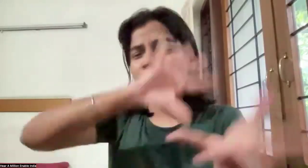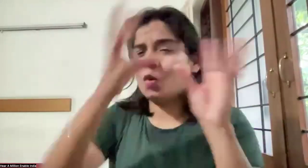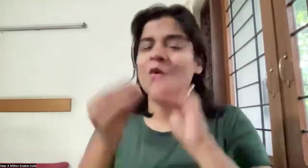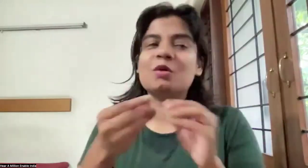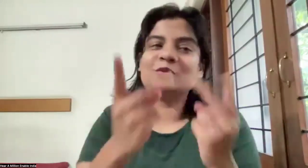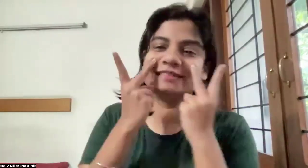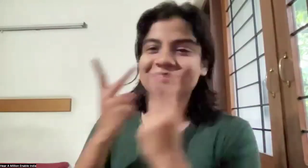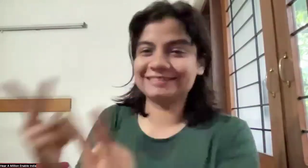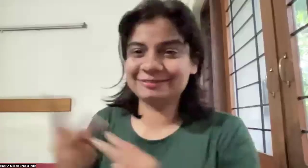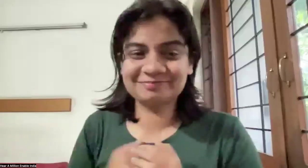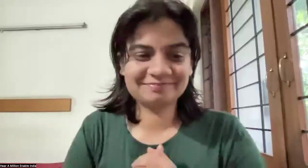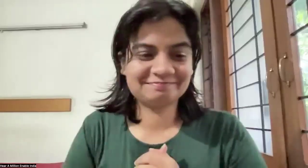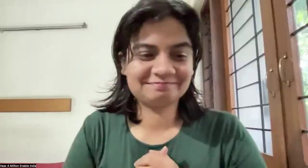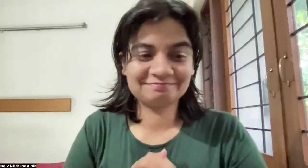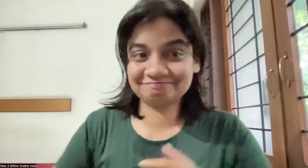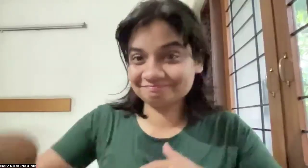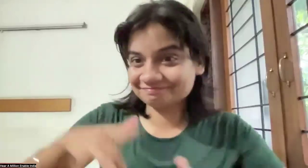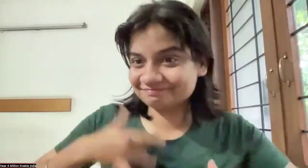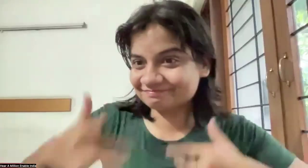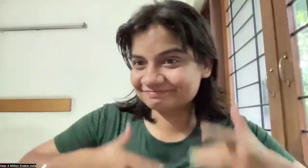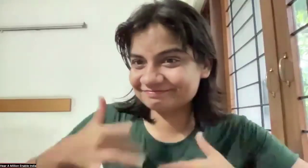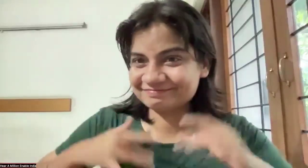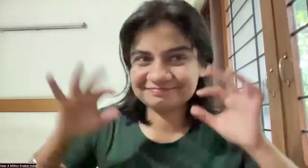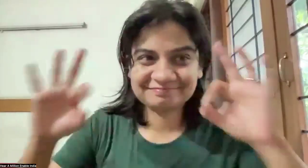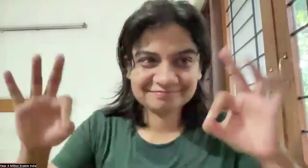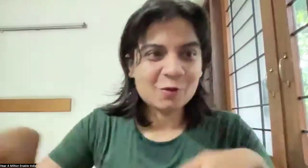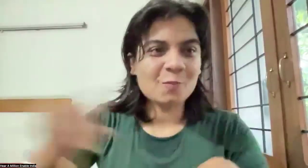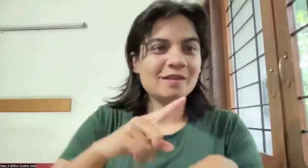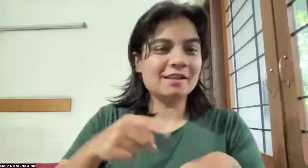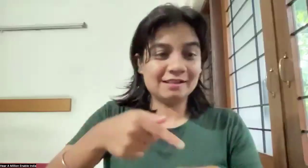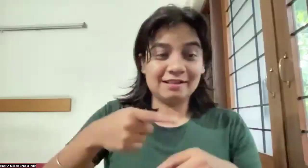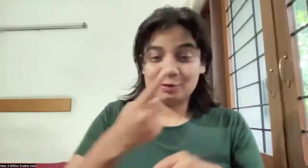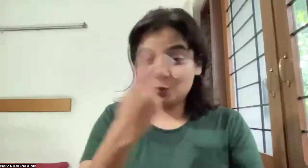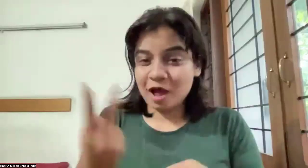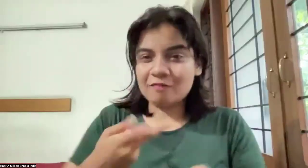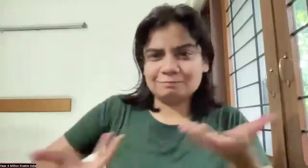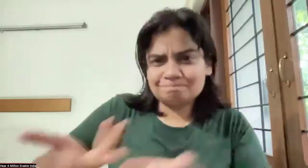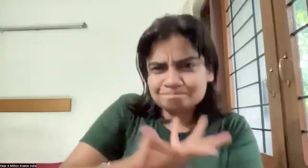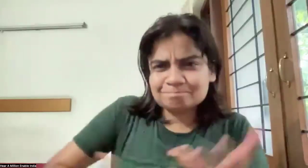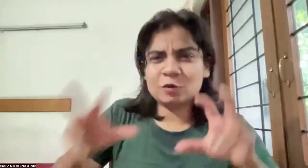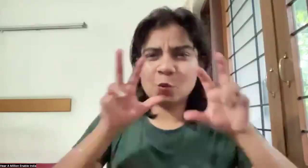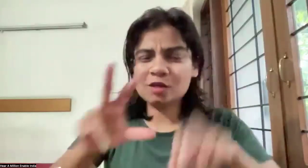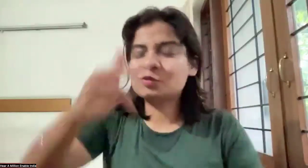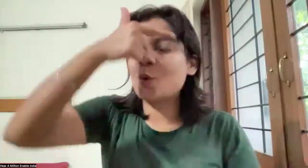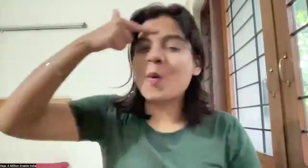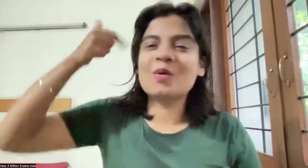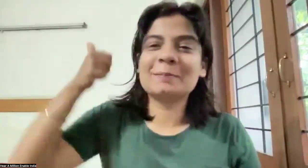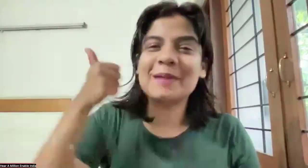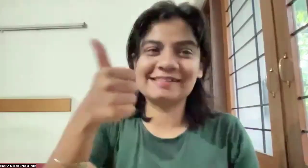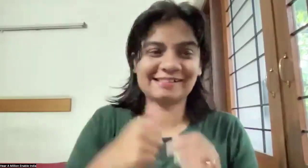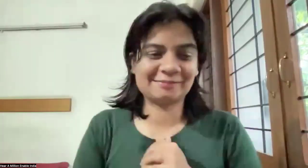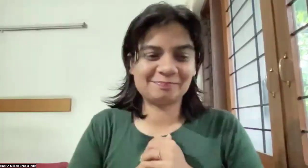regarding the LGBTQI community, the terminologies, and we were also talking about the history of how the movement